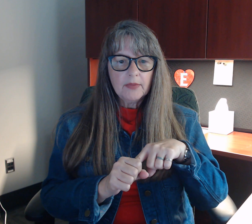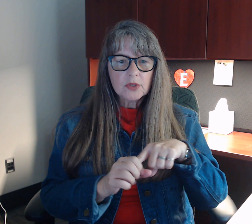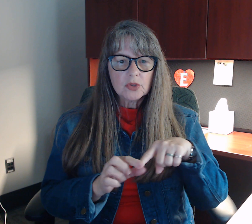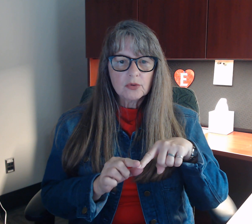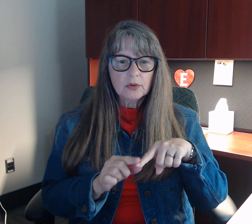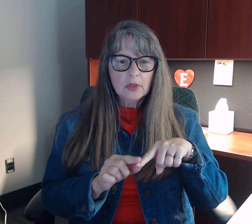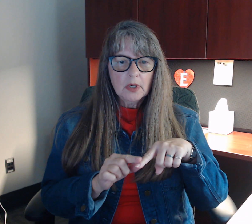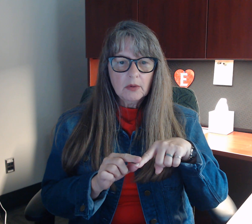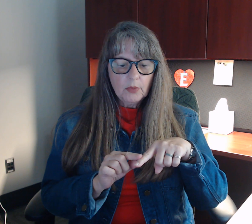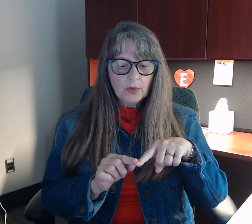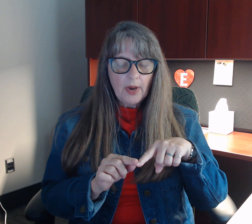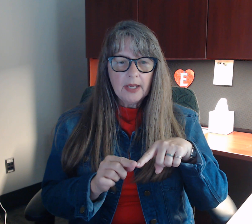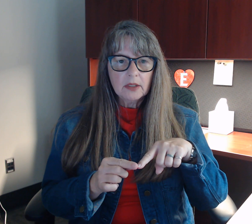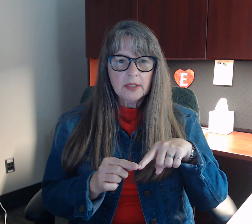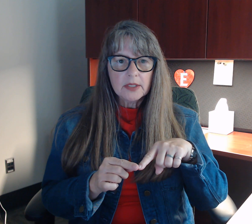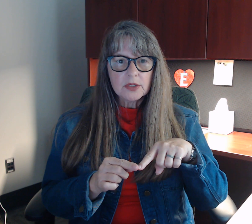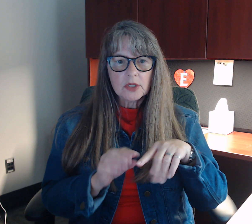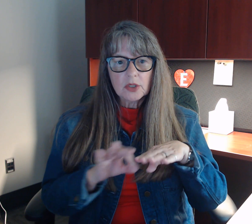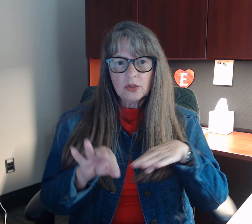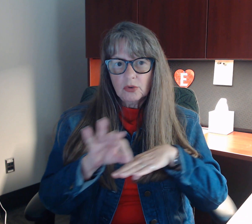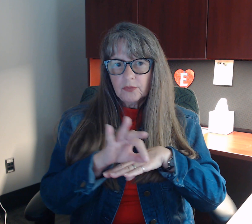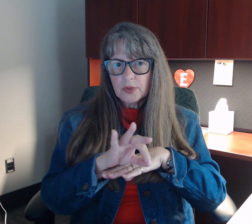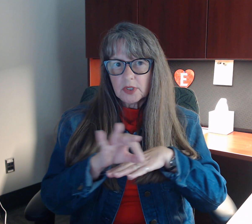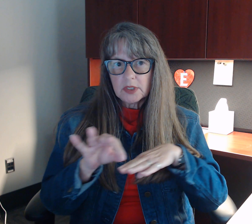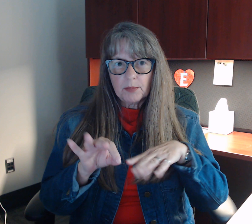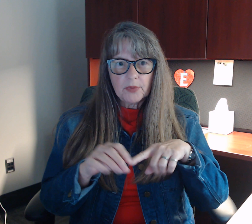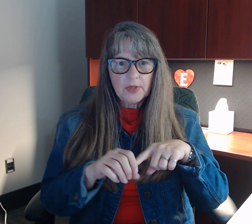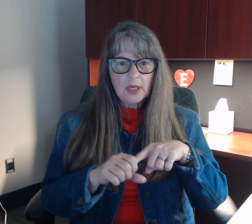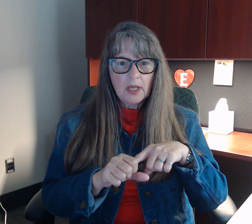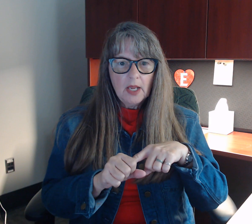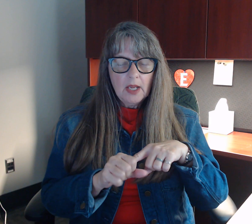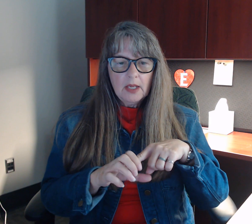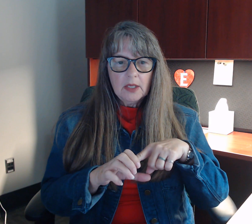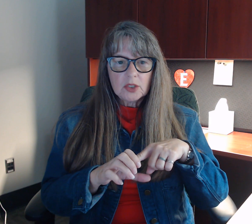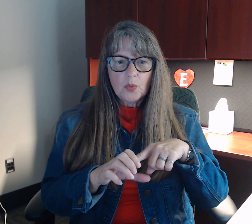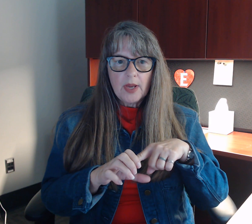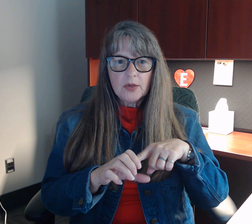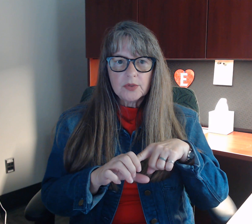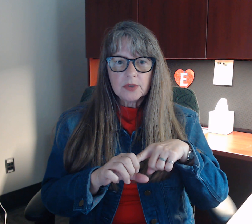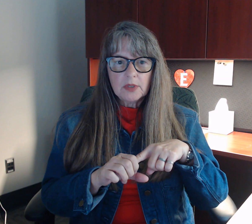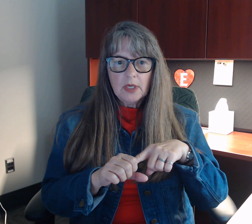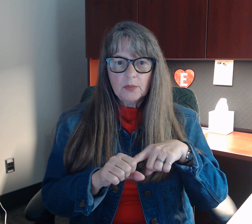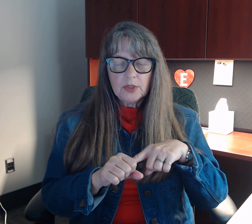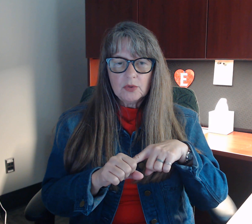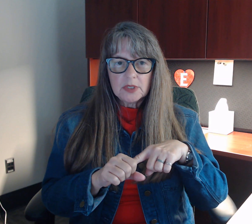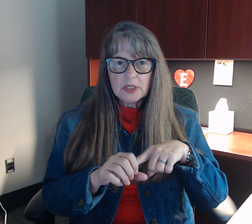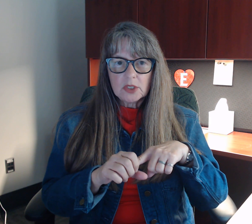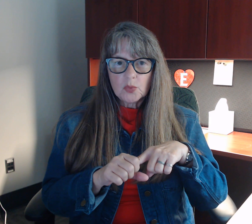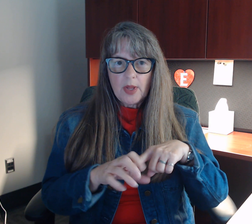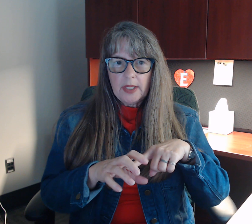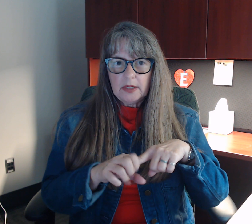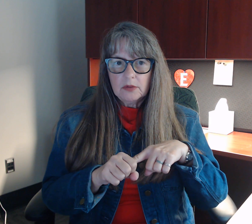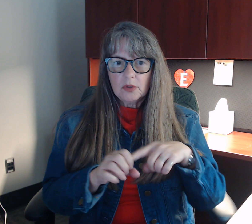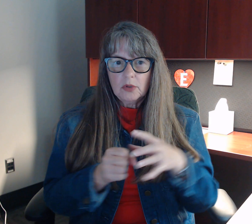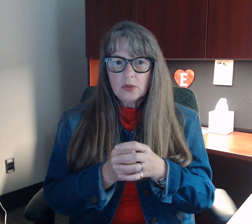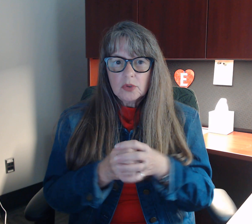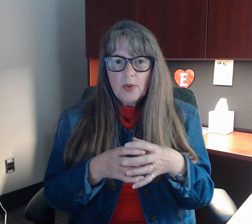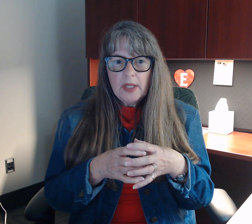is where your ankle is, because then your foot's a separate thing, it swells and it reduces the swelling. So you could do swelling,